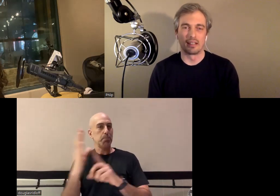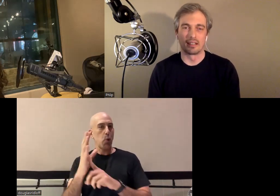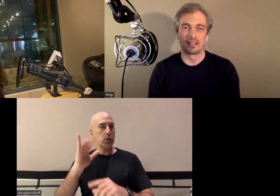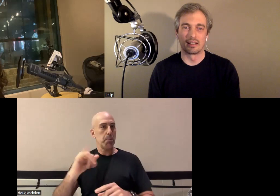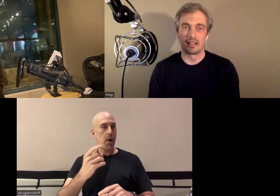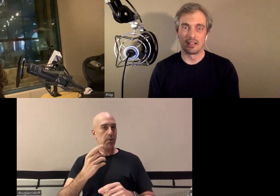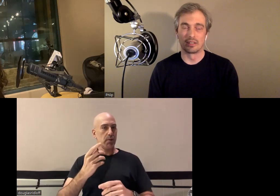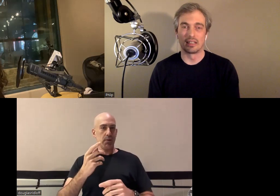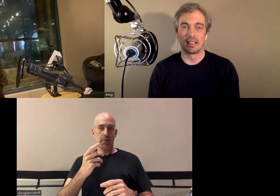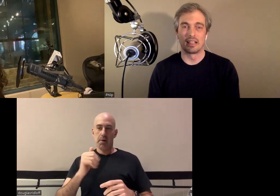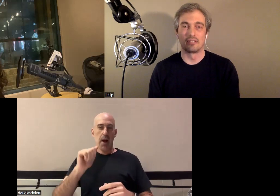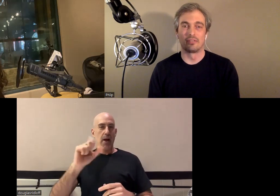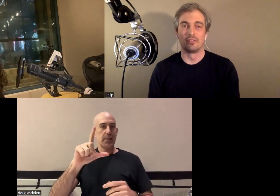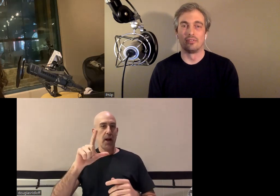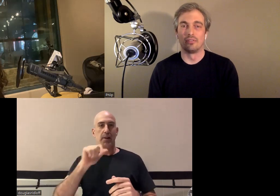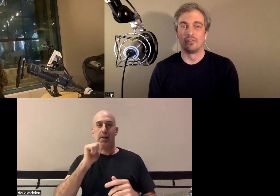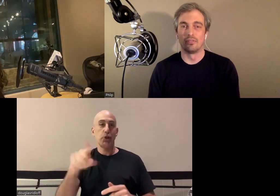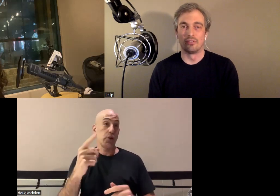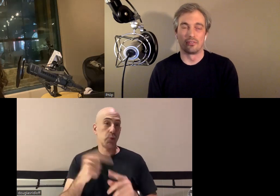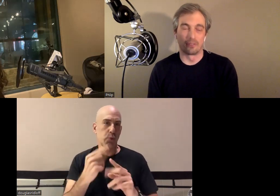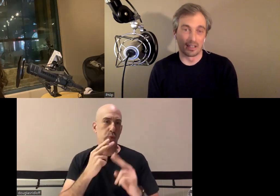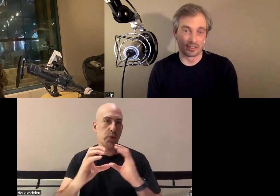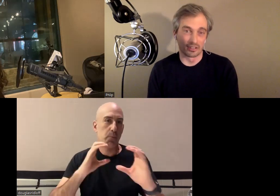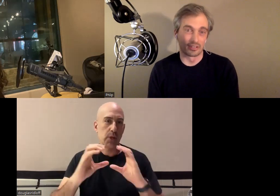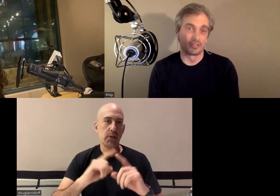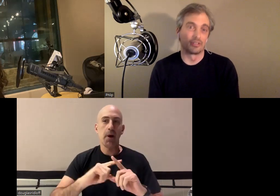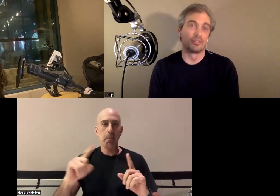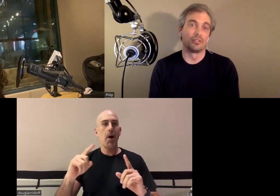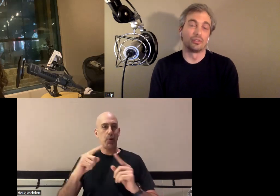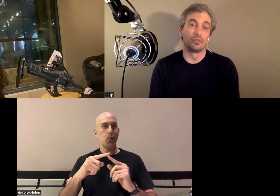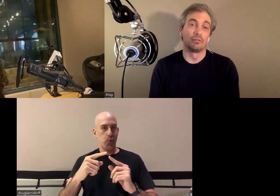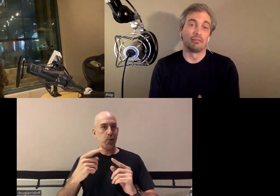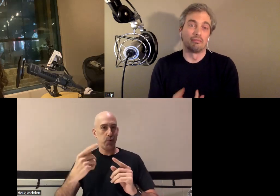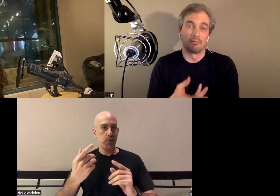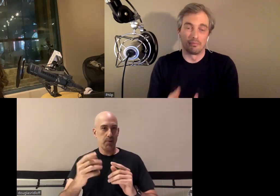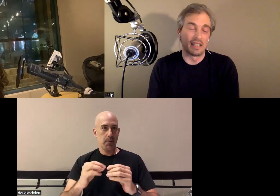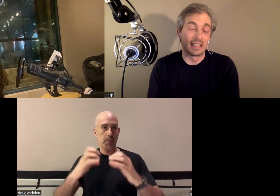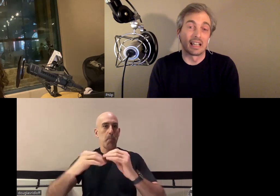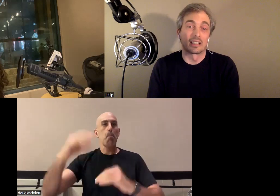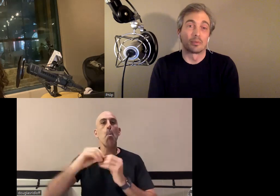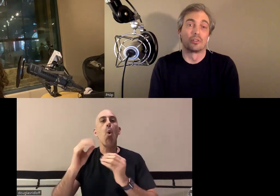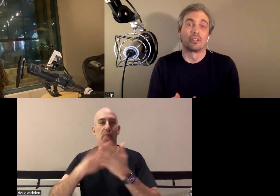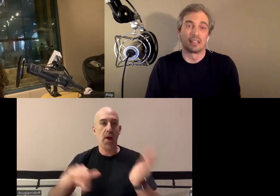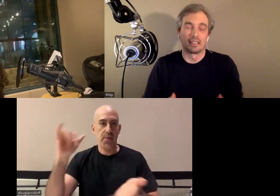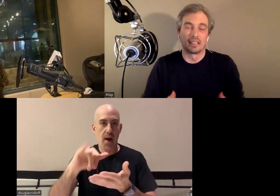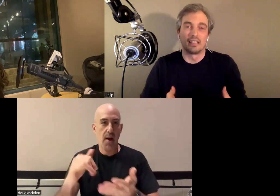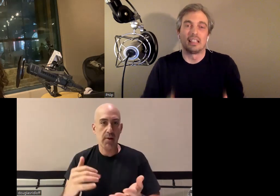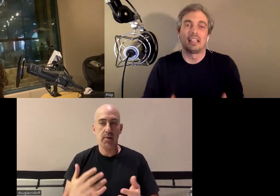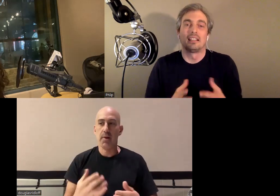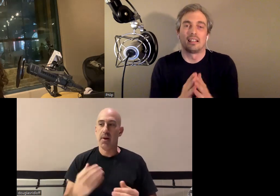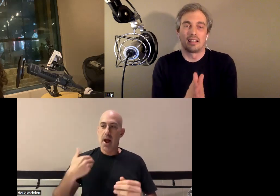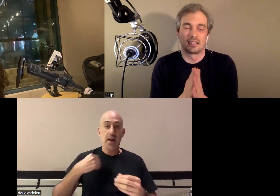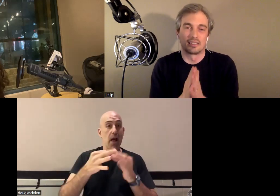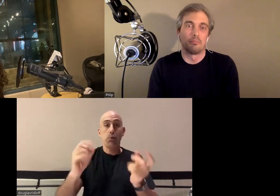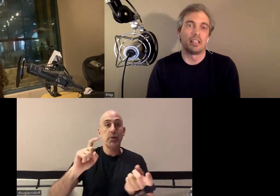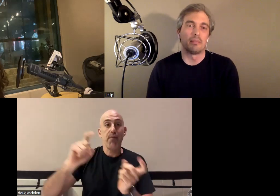them and I know that they have friends who need that exposure, right? They